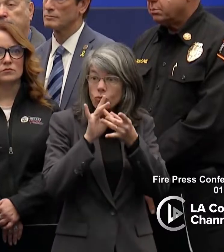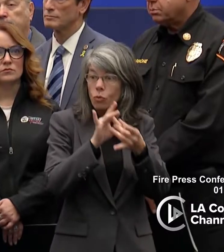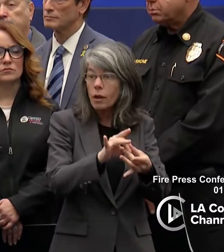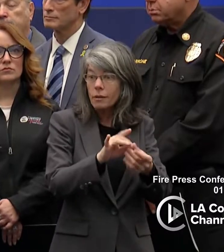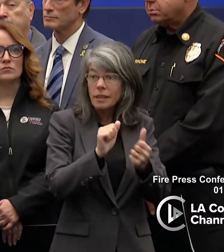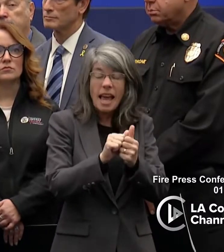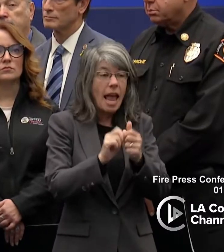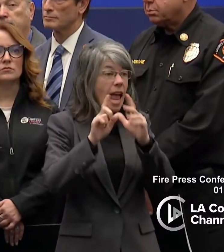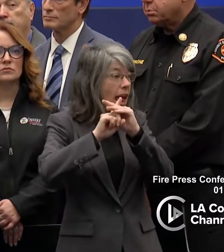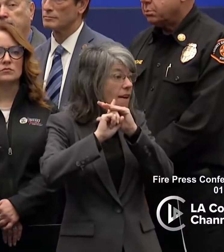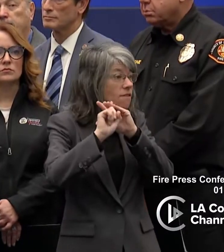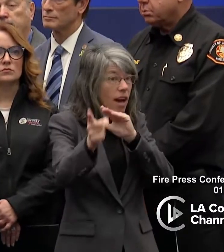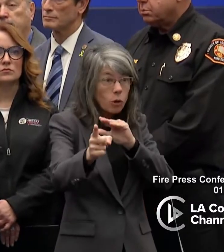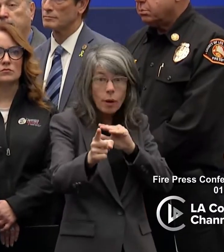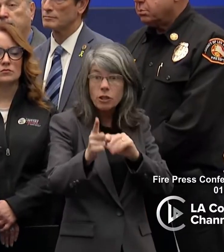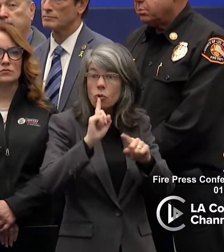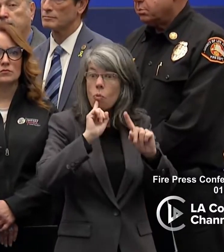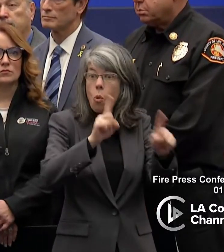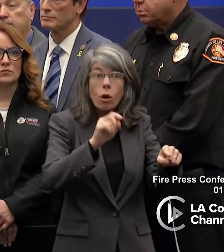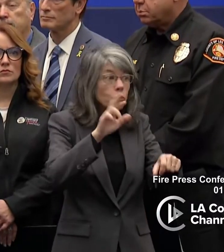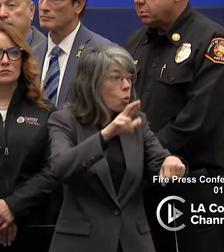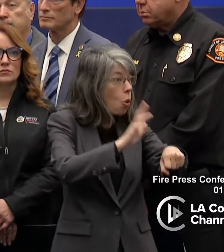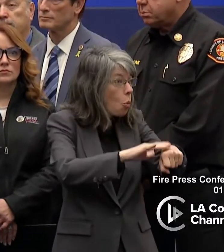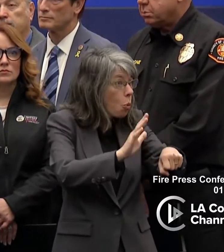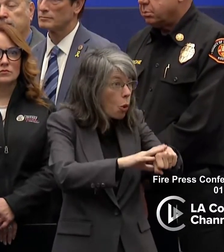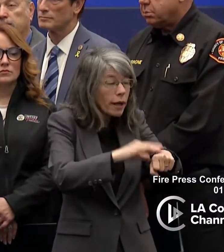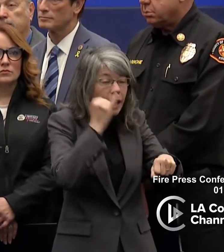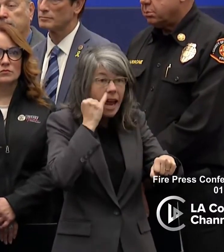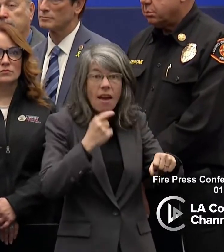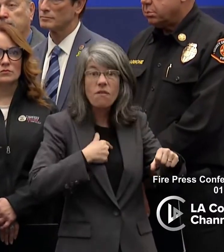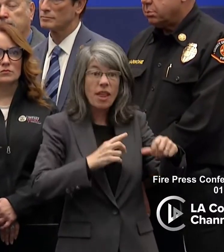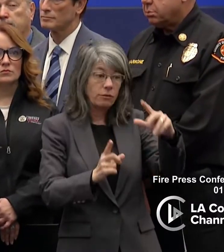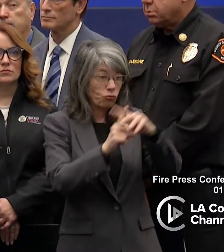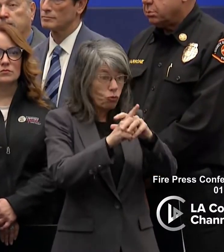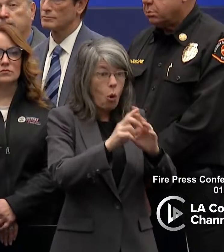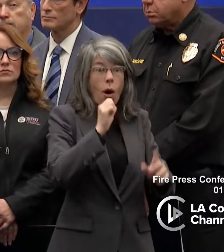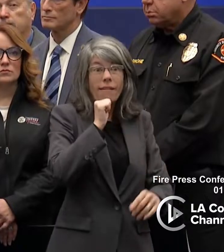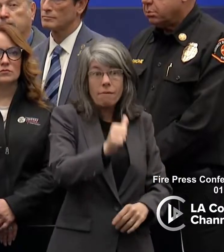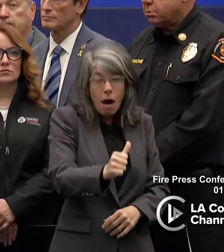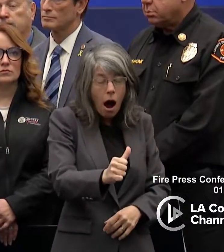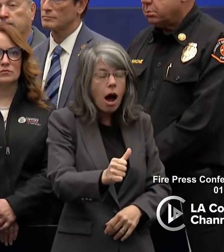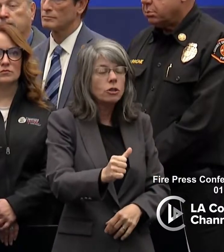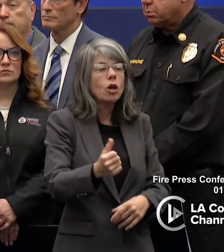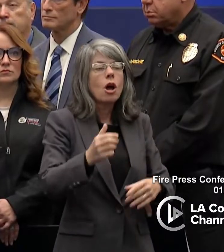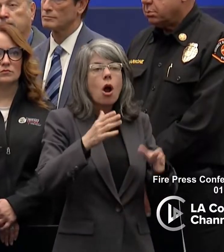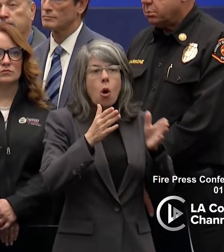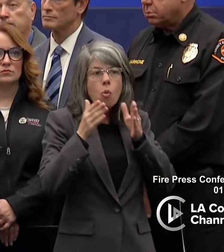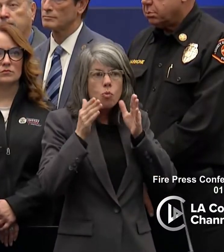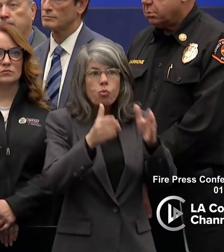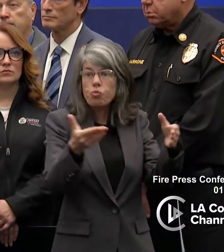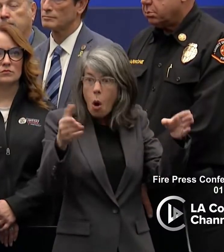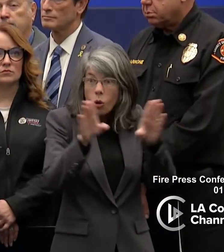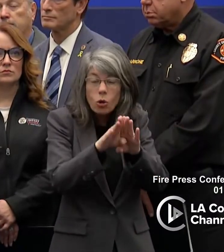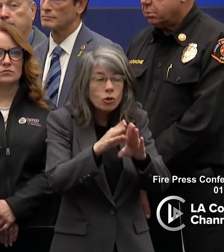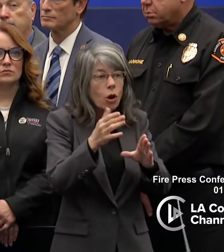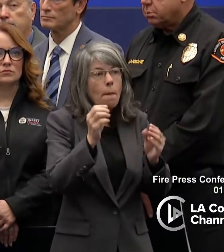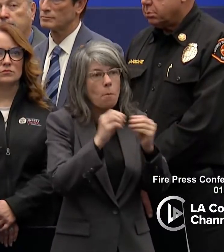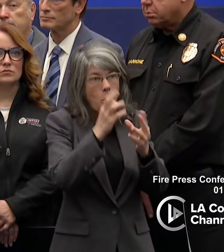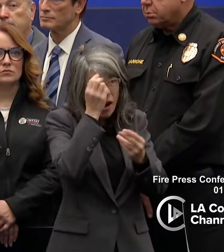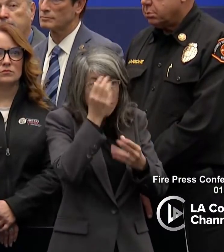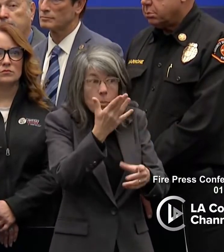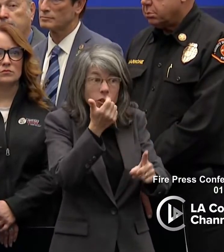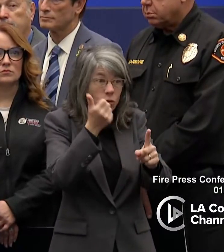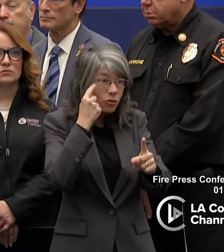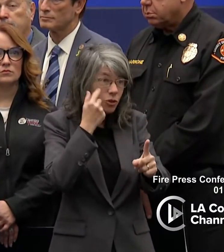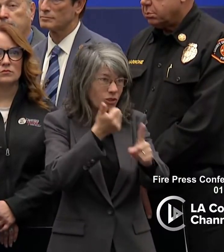regarding evacuation orders or warnings, if they're coming or going, road closures, or any other information that you